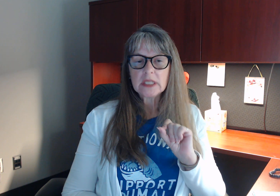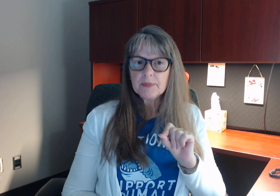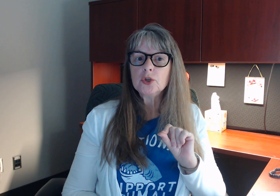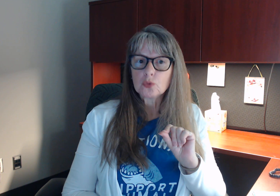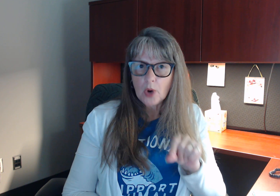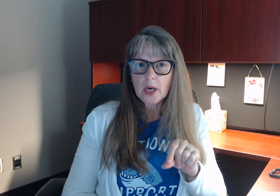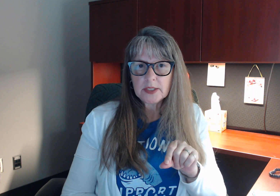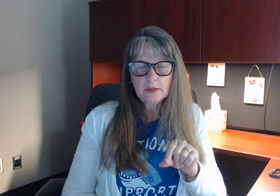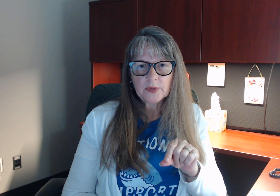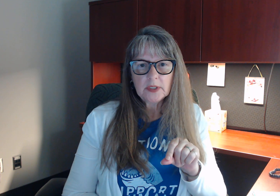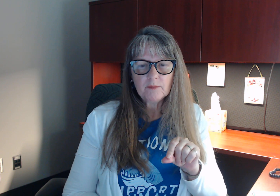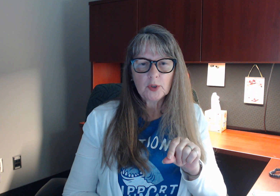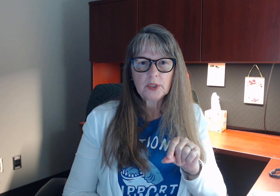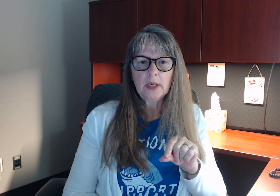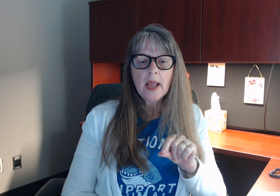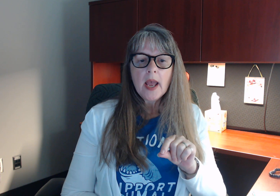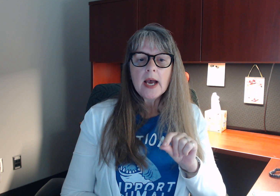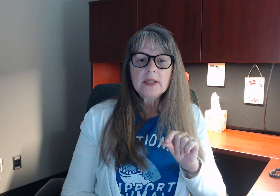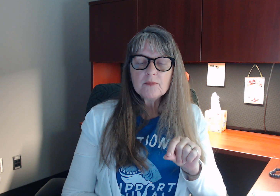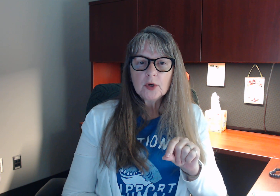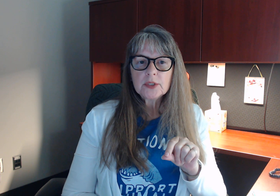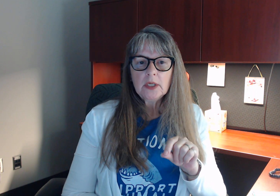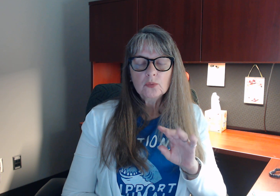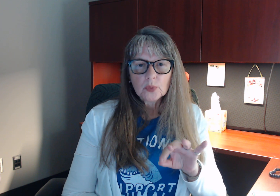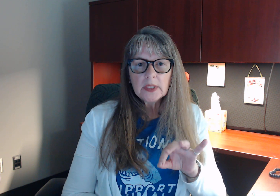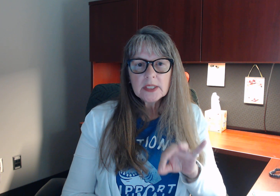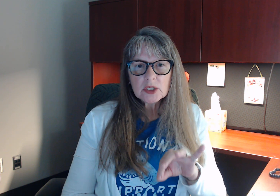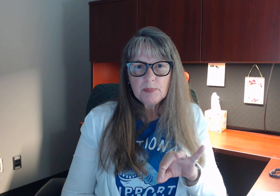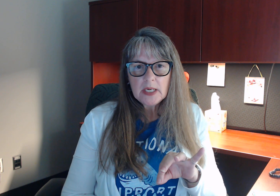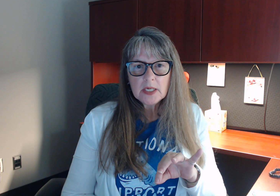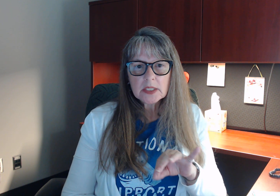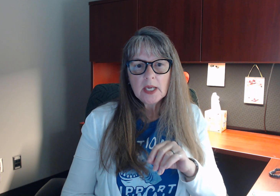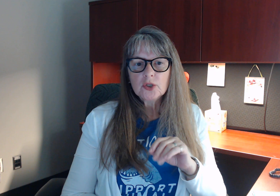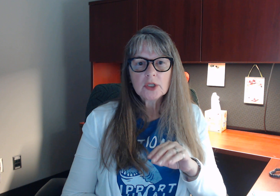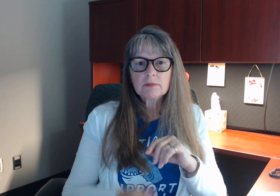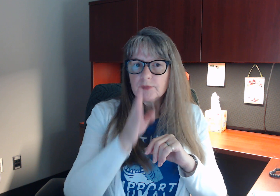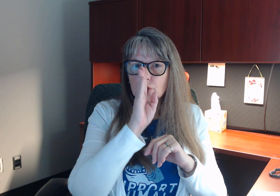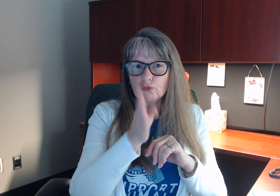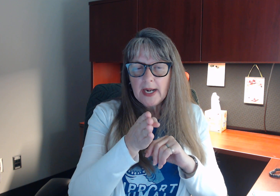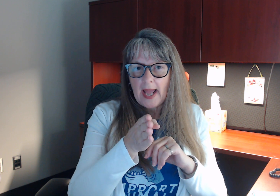something derogative with a deaf person. A deaf person really speaks just straight out.